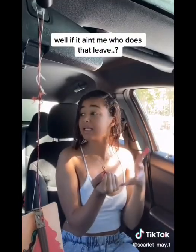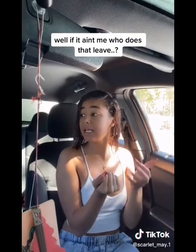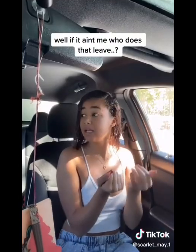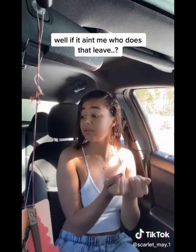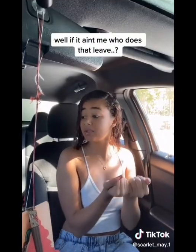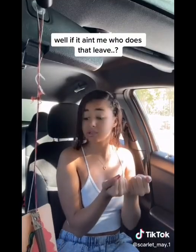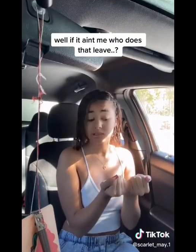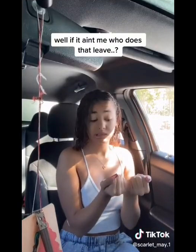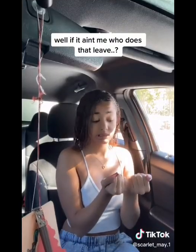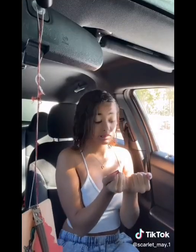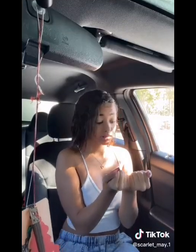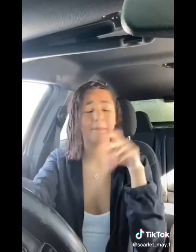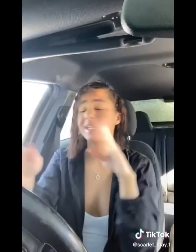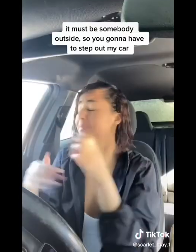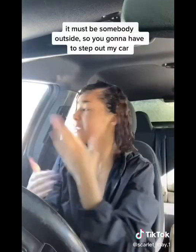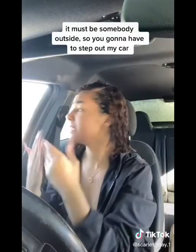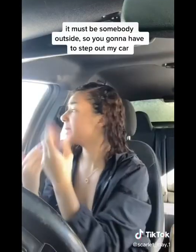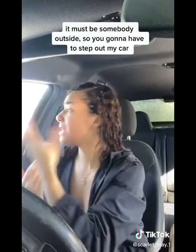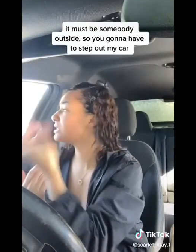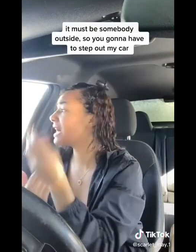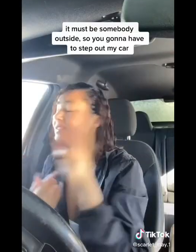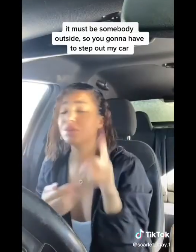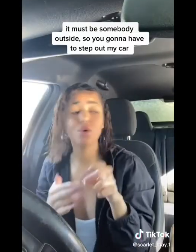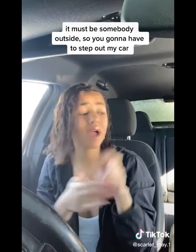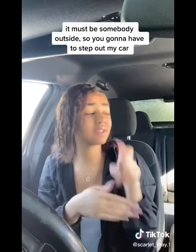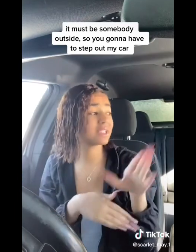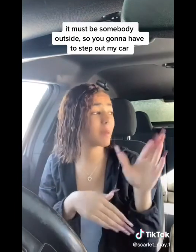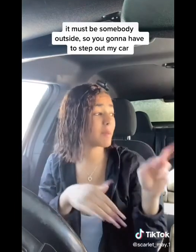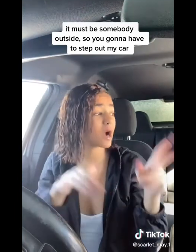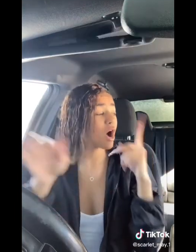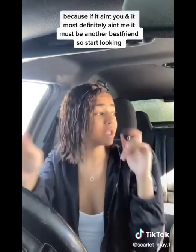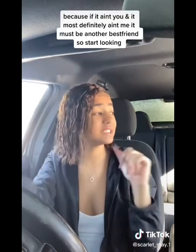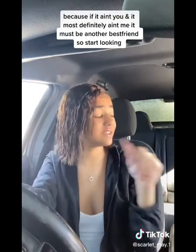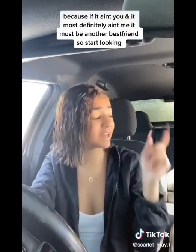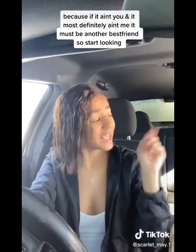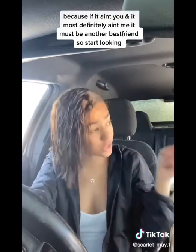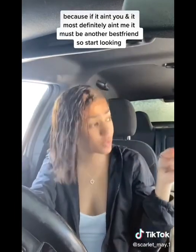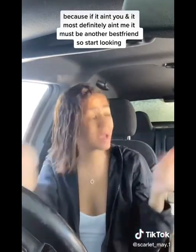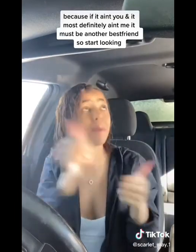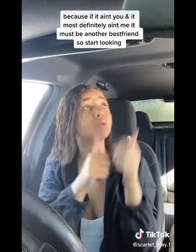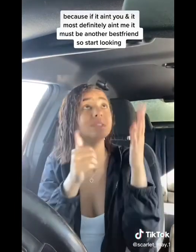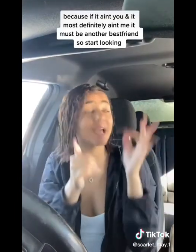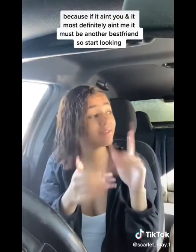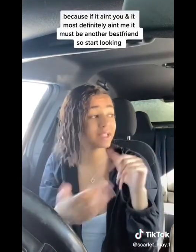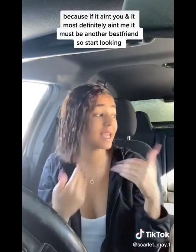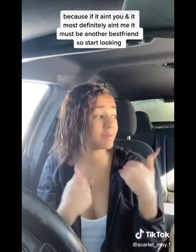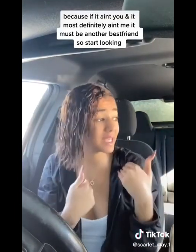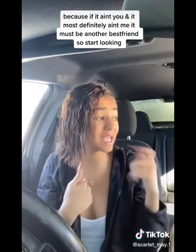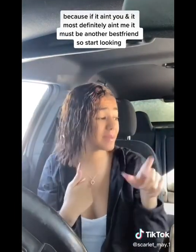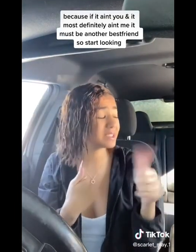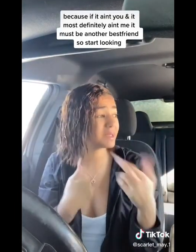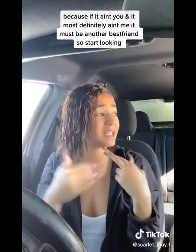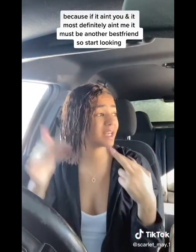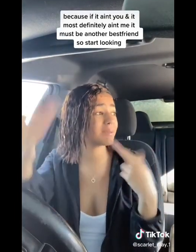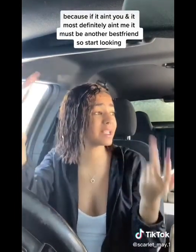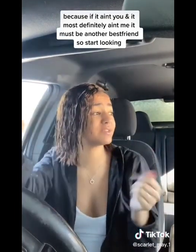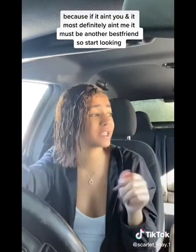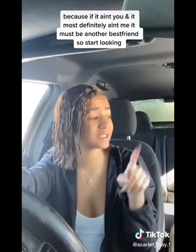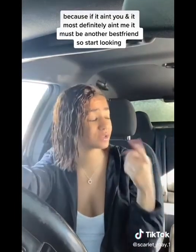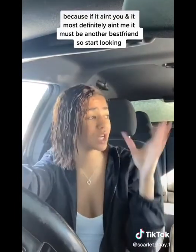leave? It must be somebody outside, so you gonna have to step out my car, because if it ain't you, it most definitely ain't me. It must be another best friend, so start